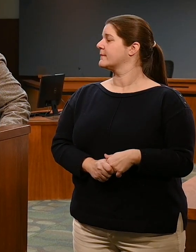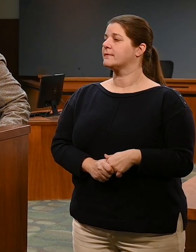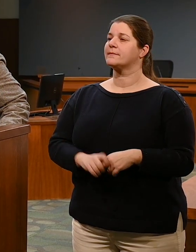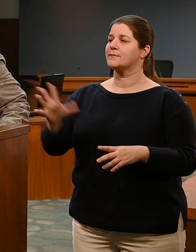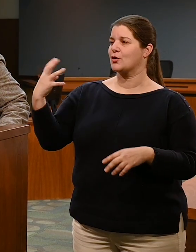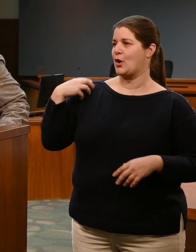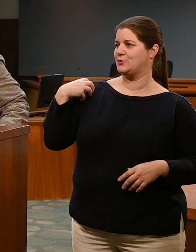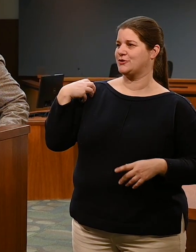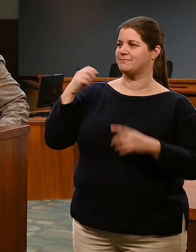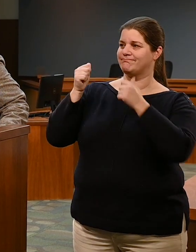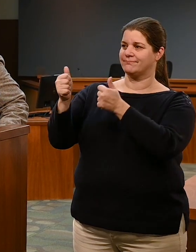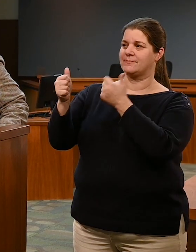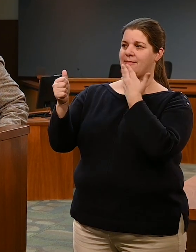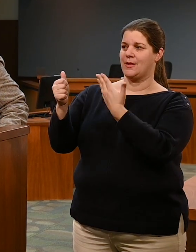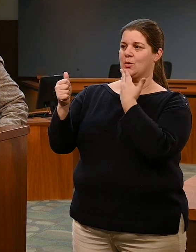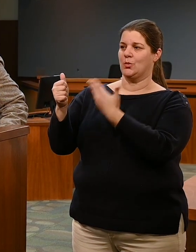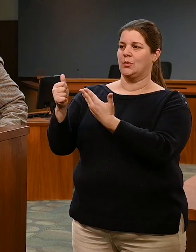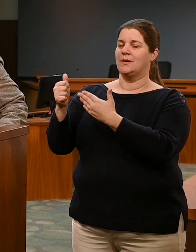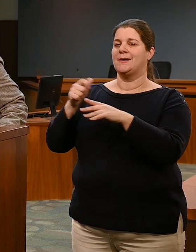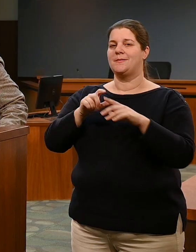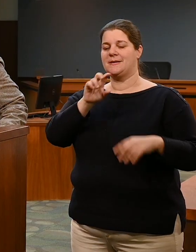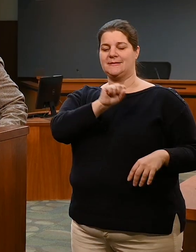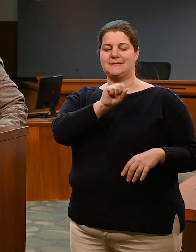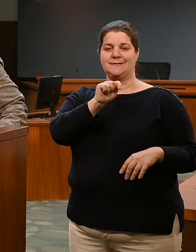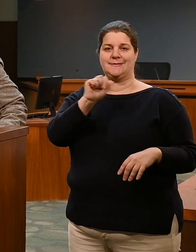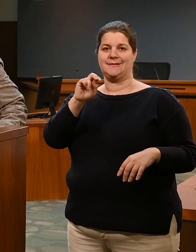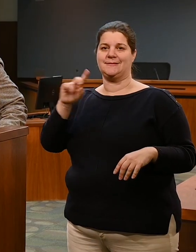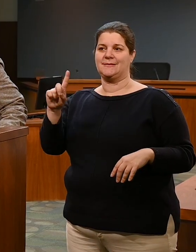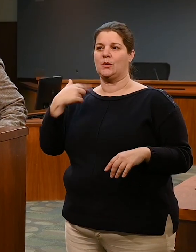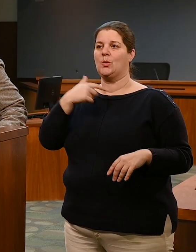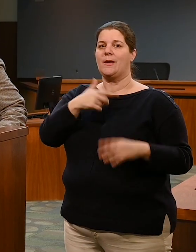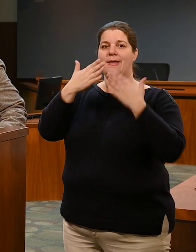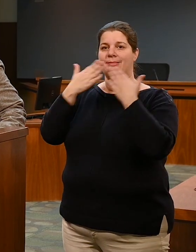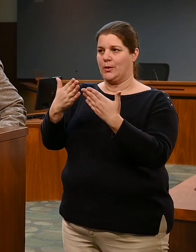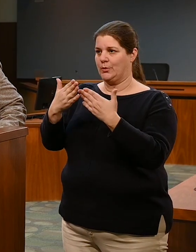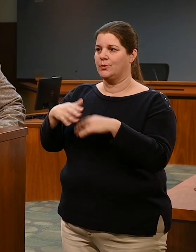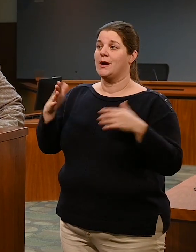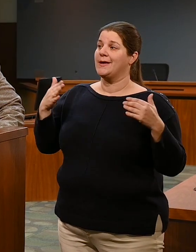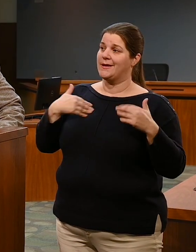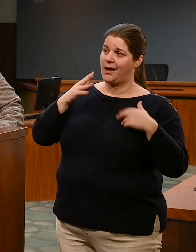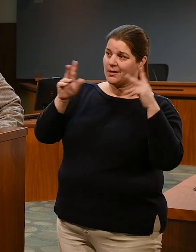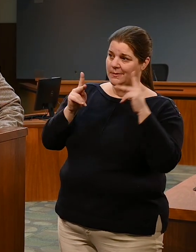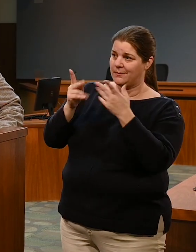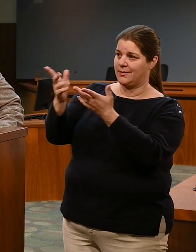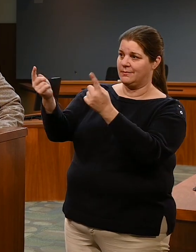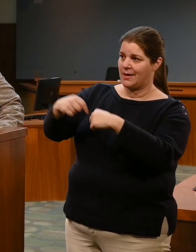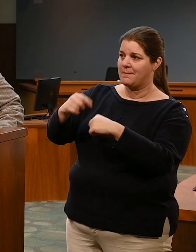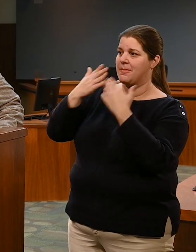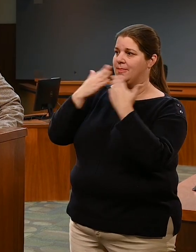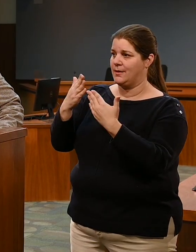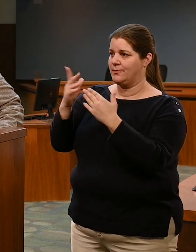Coach, we thank you. Stepping towards a new destiny, we thank you. Our young people, we thank you for being here.